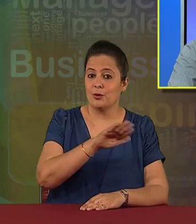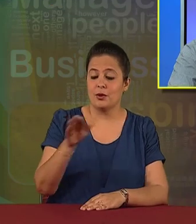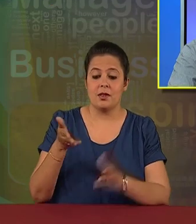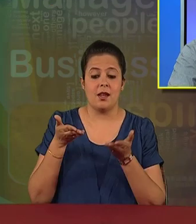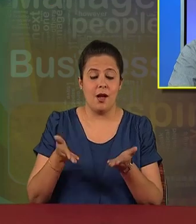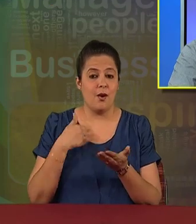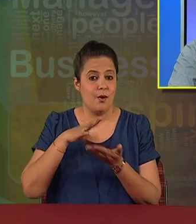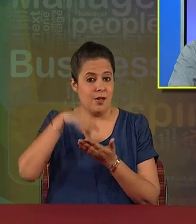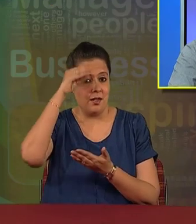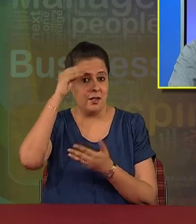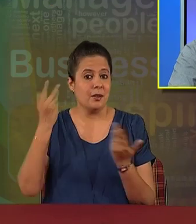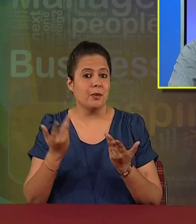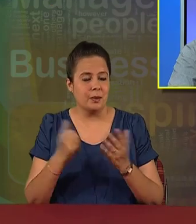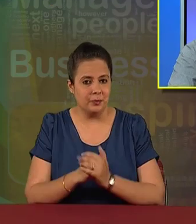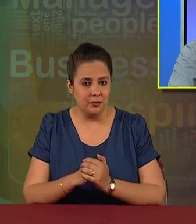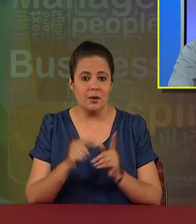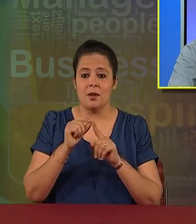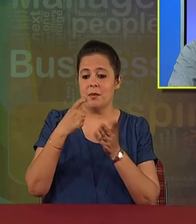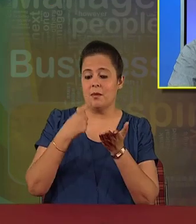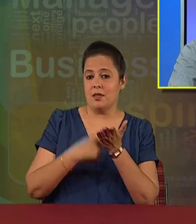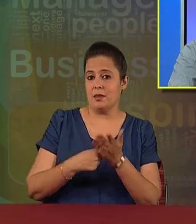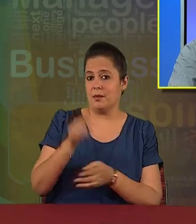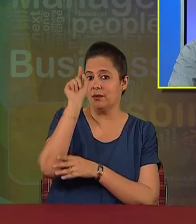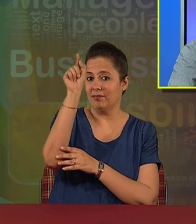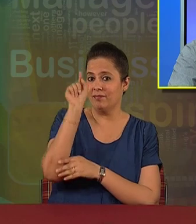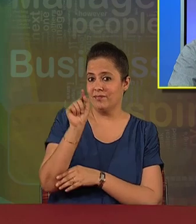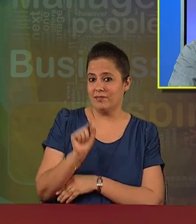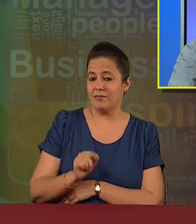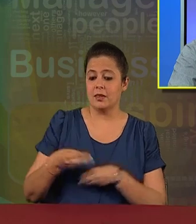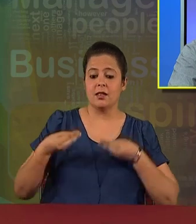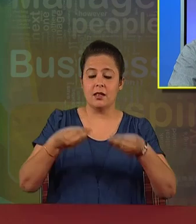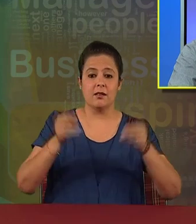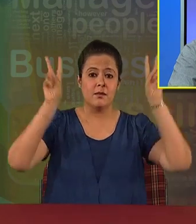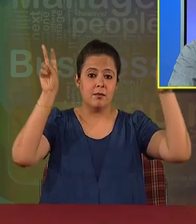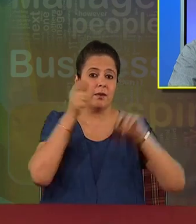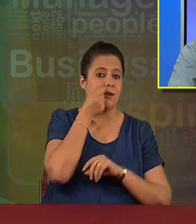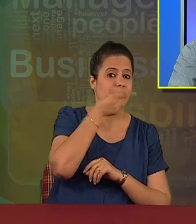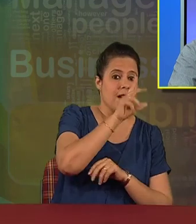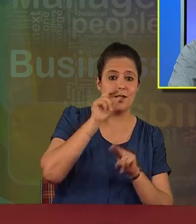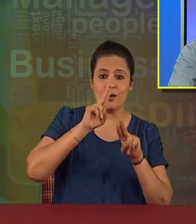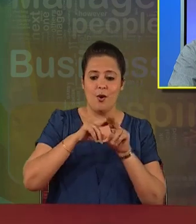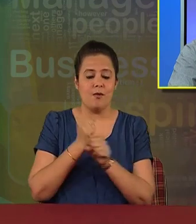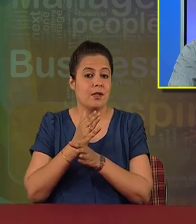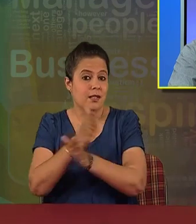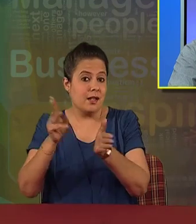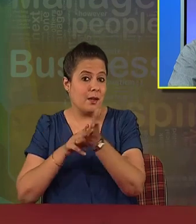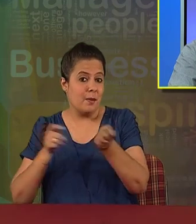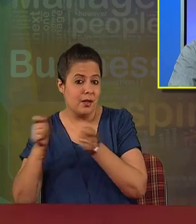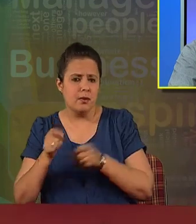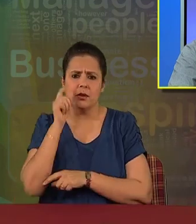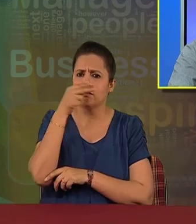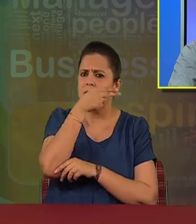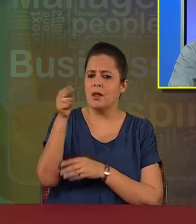Students, now let we have the principles given by the father of general management, Mr. Henry